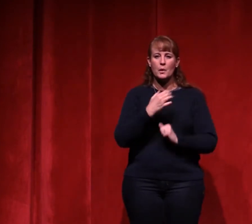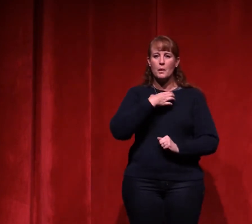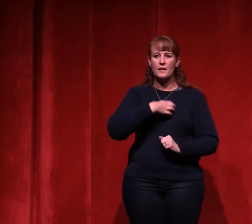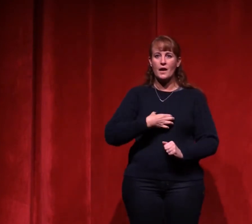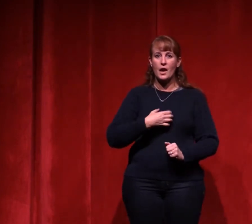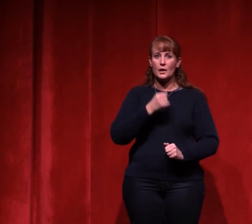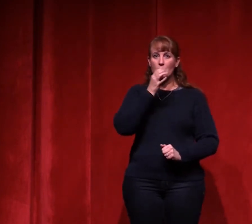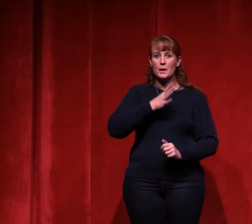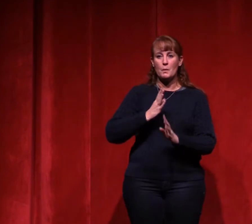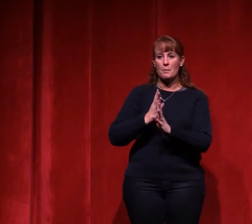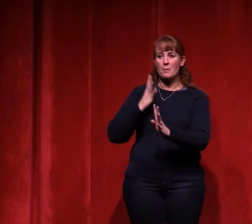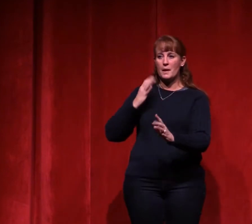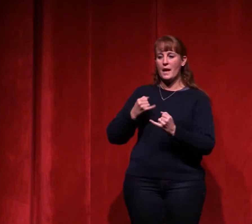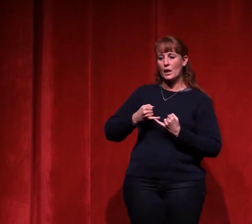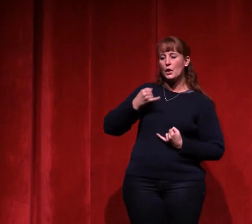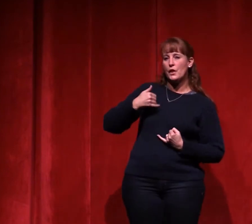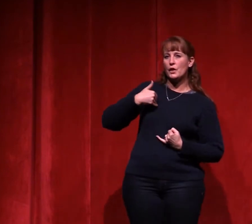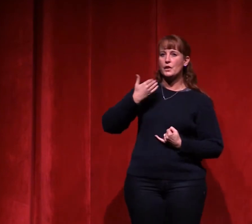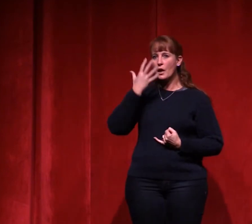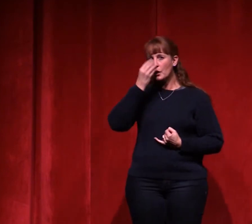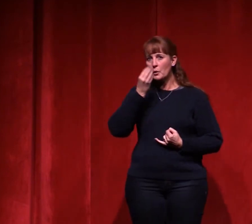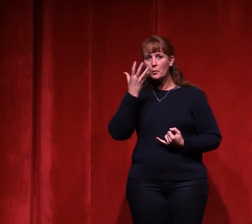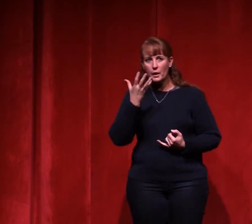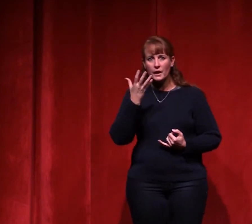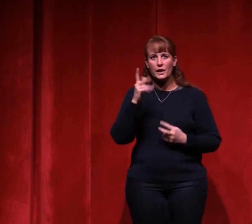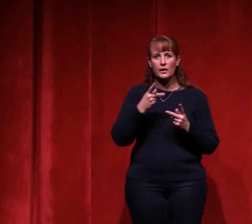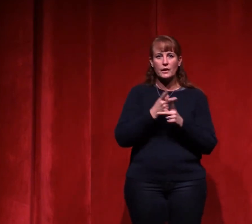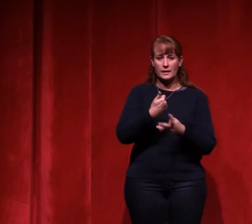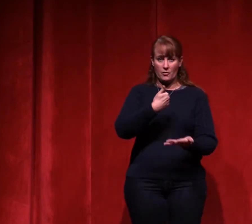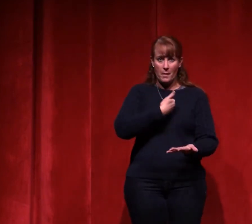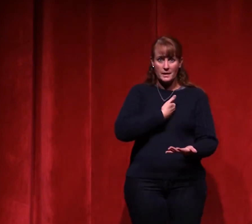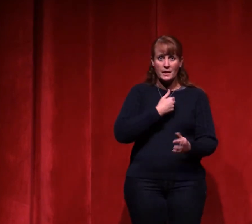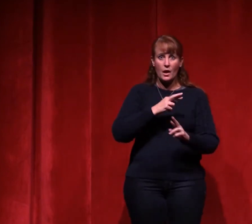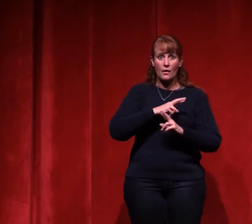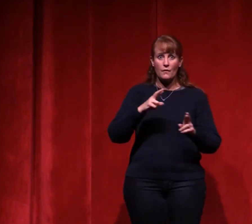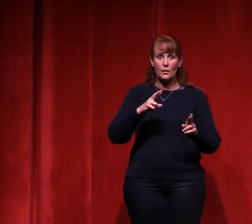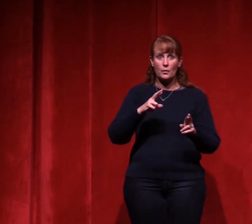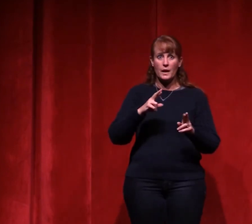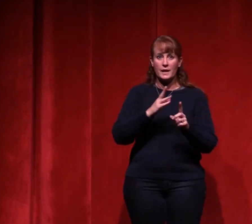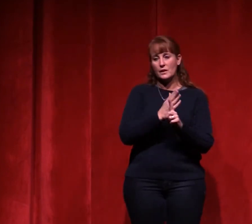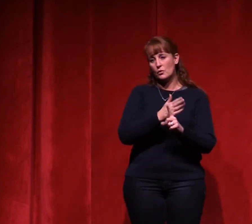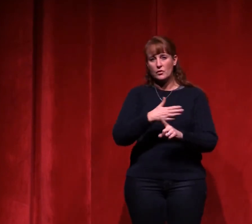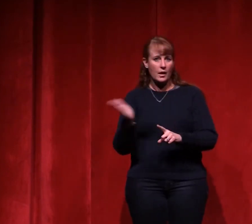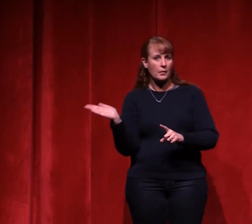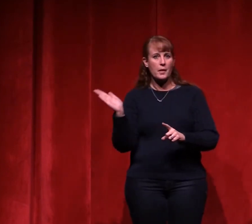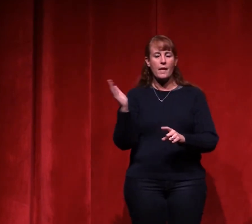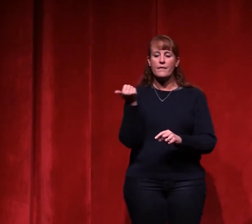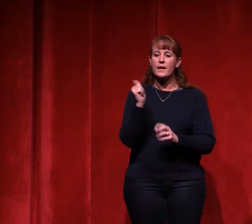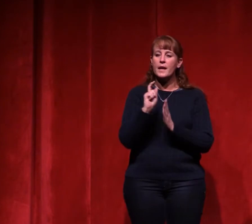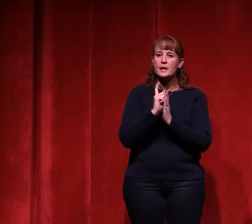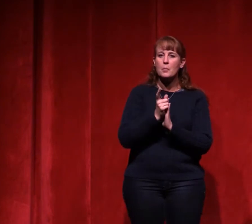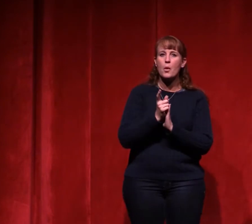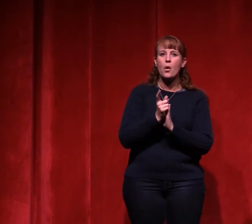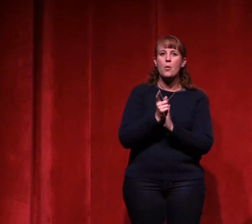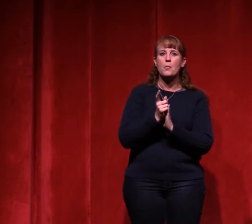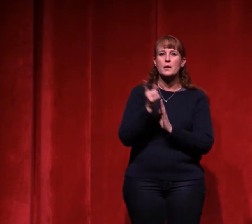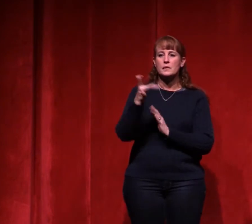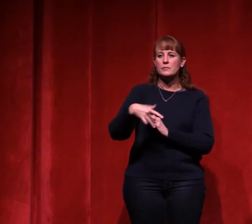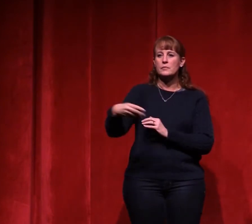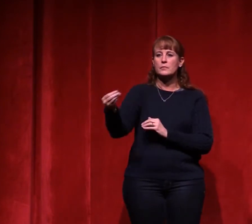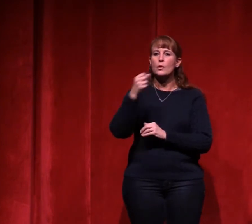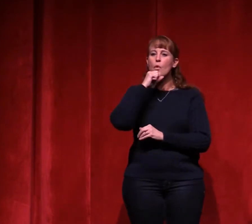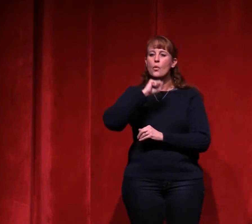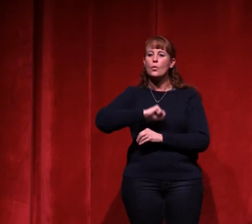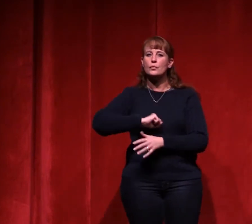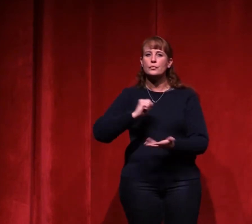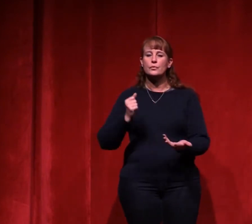behind me, thinner, younger, prettier versions of myself ready to knock me off at any moment and into the oblivion of old age.